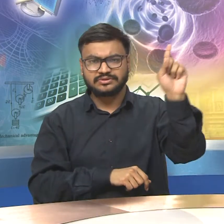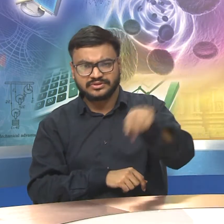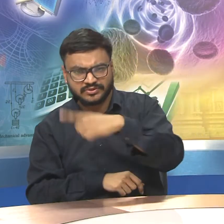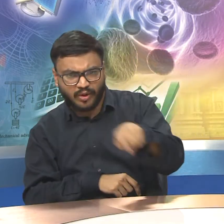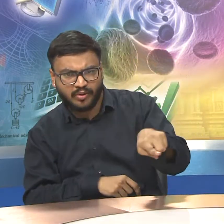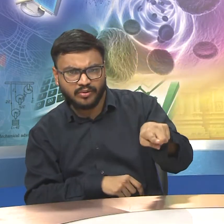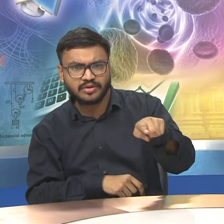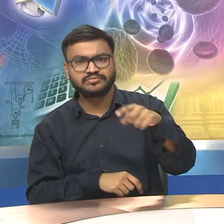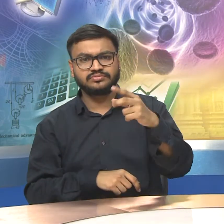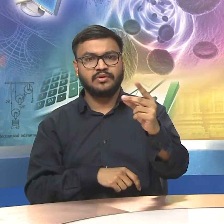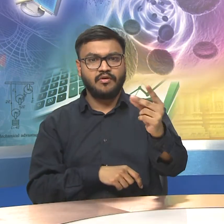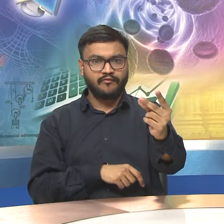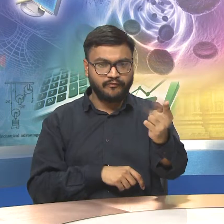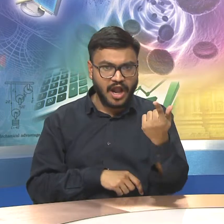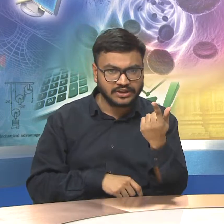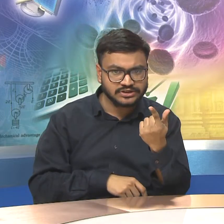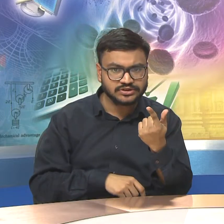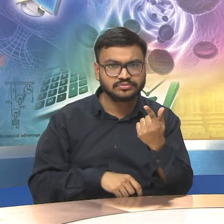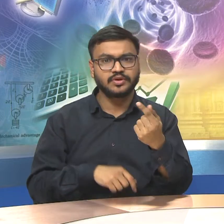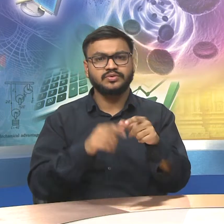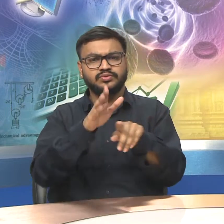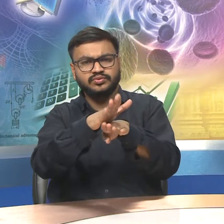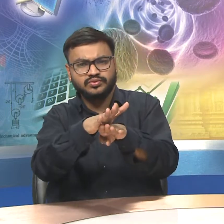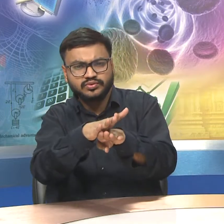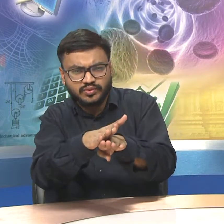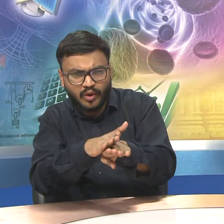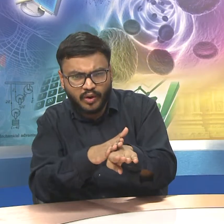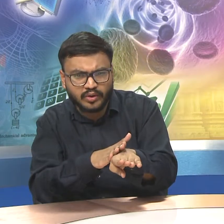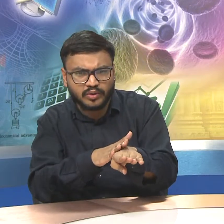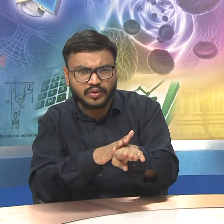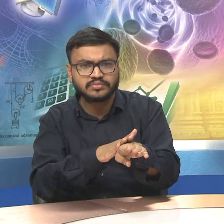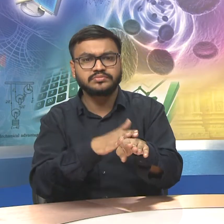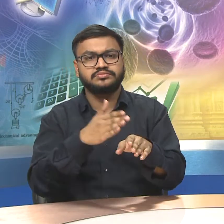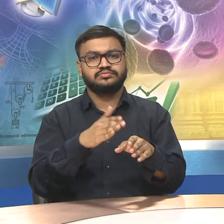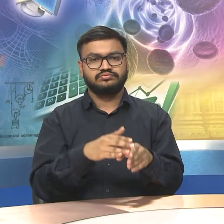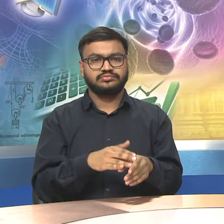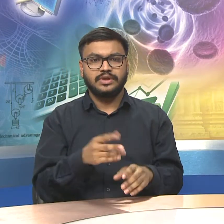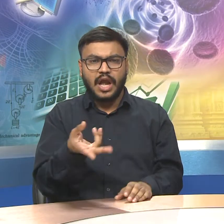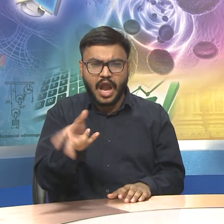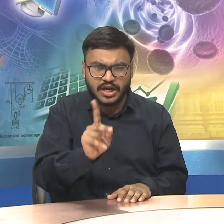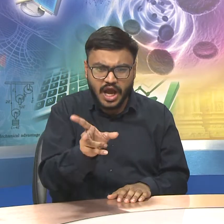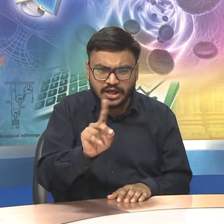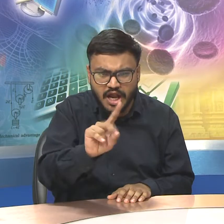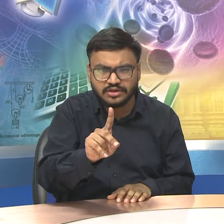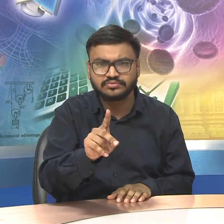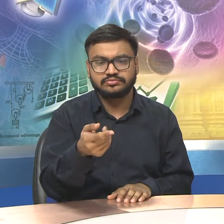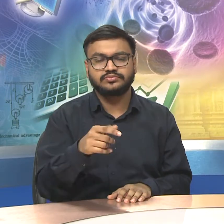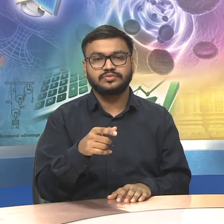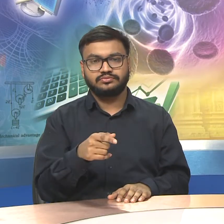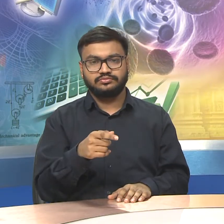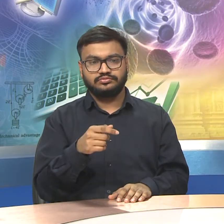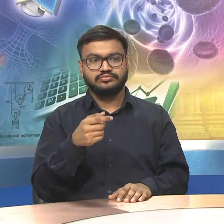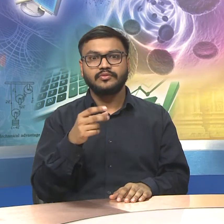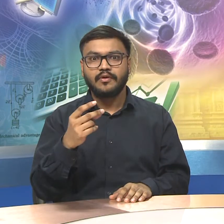For example, right or left, fast, slow, or repeatedly.